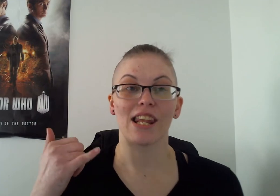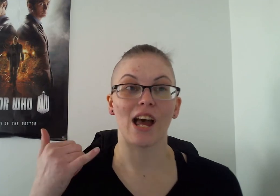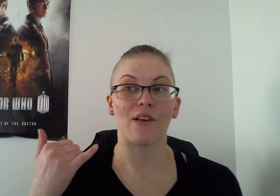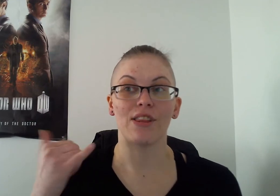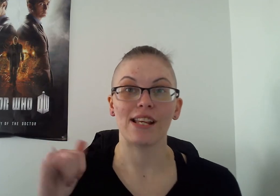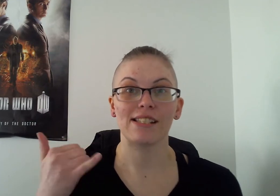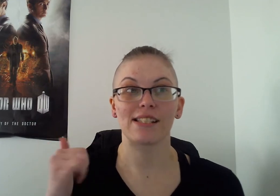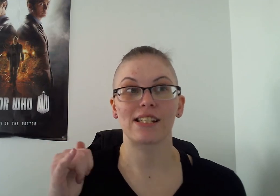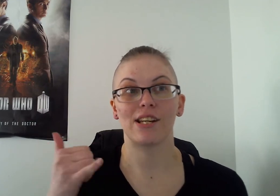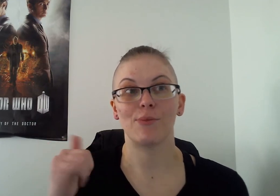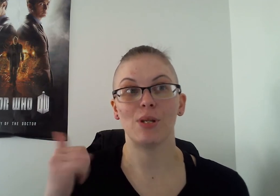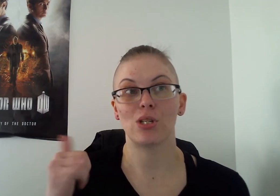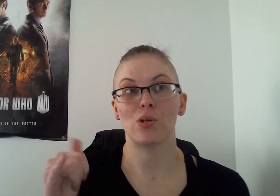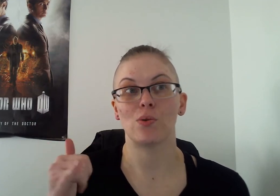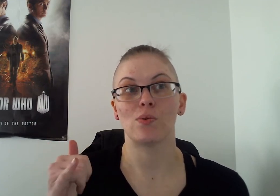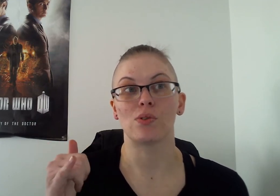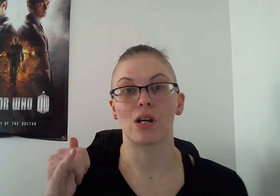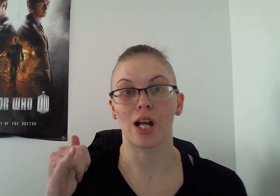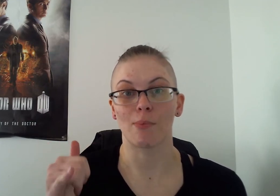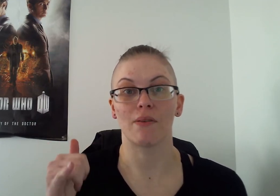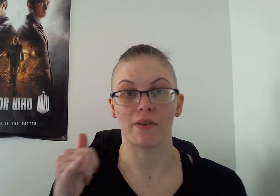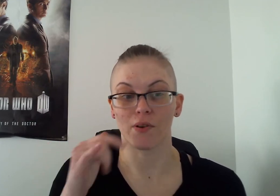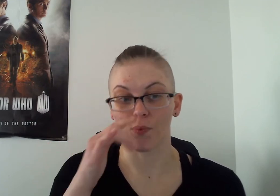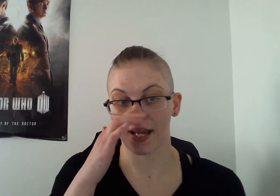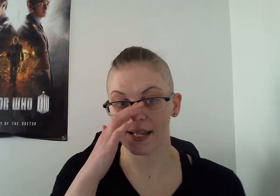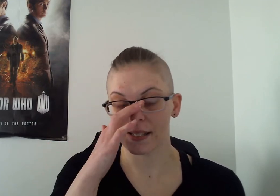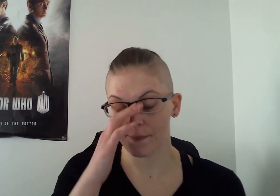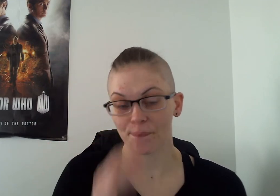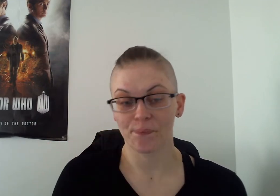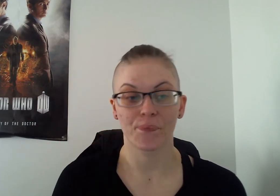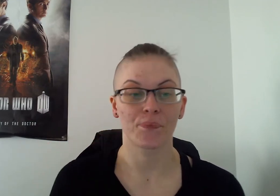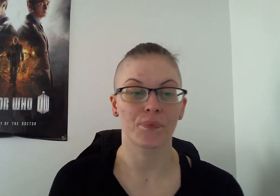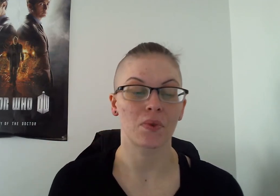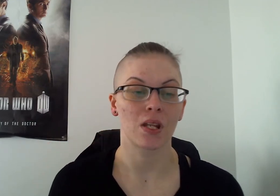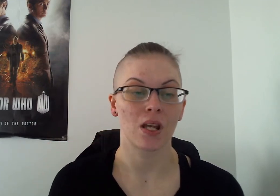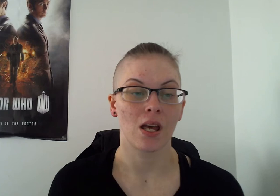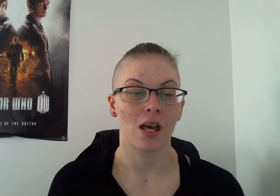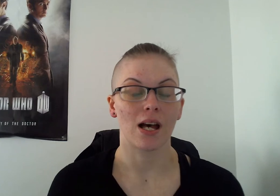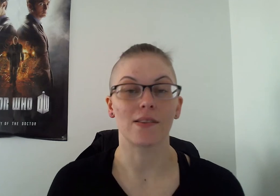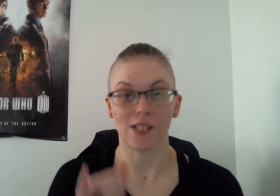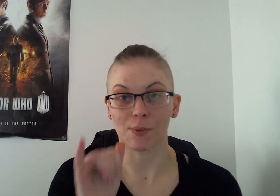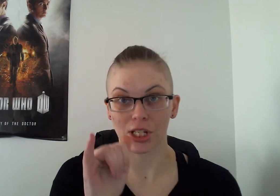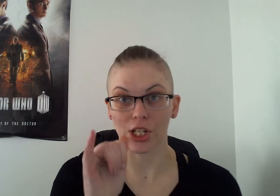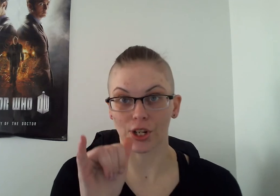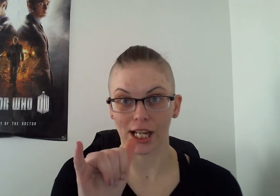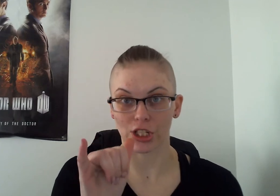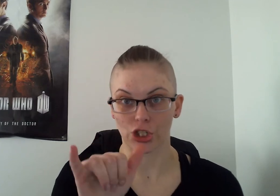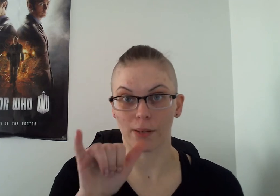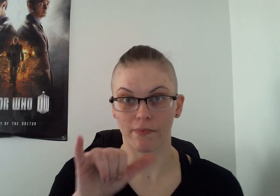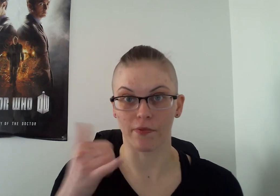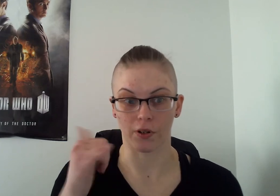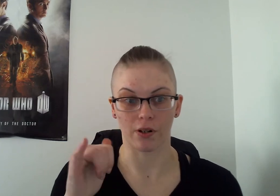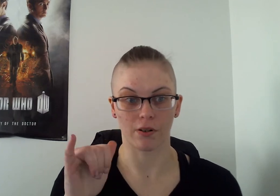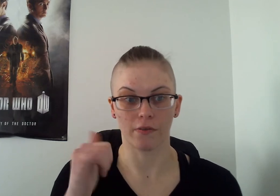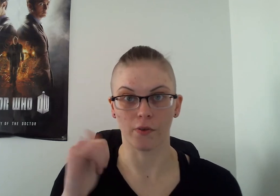Now this could be used a couple of different ways. This particular hand shape for